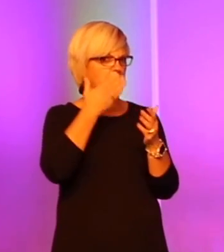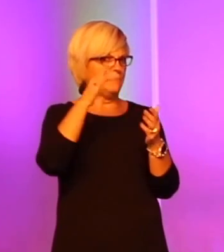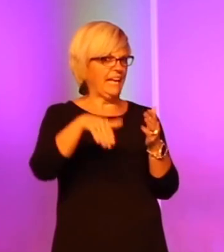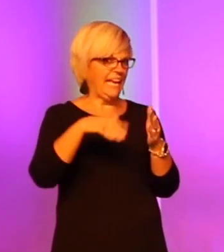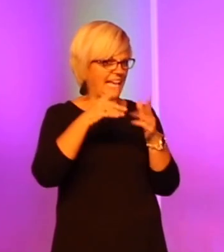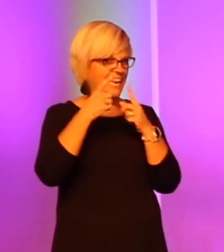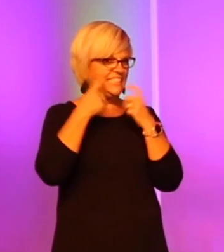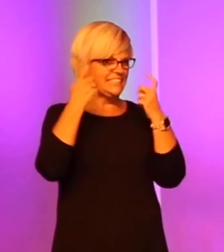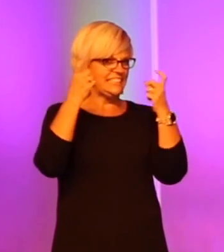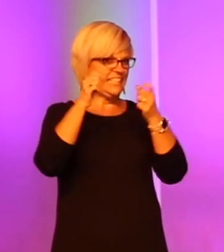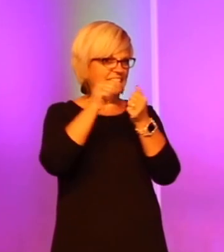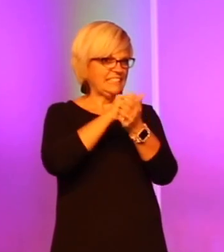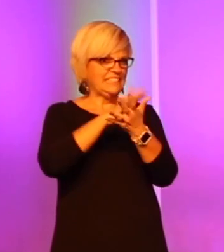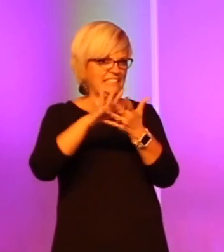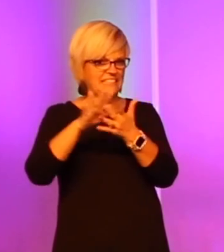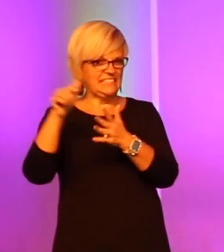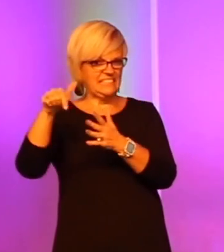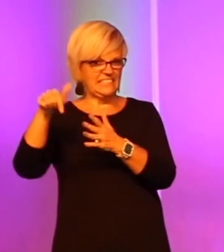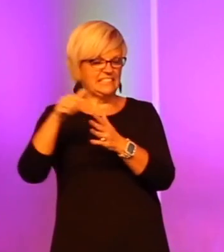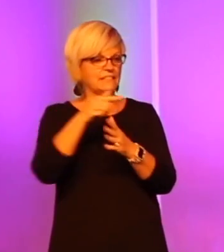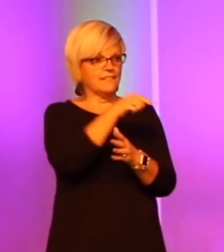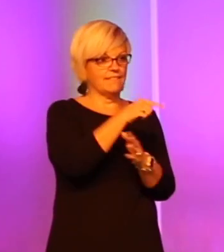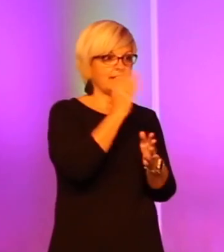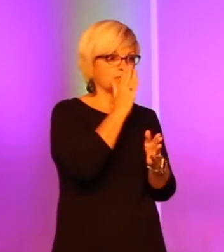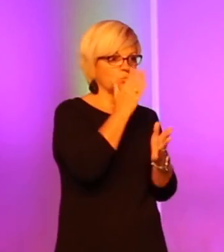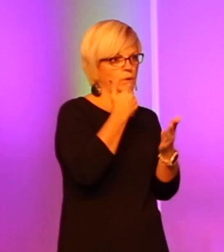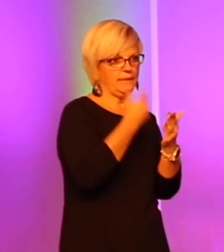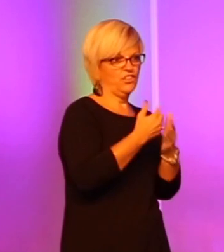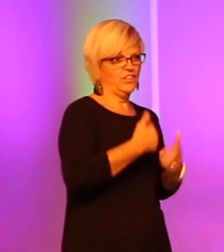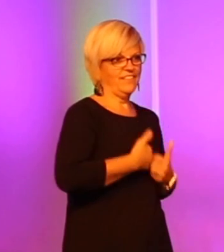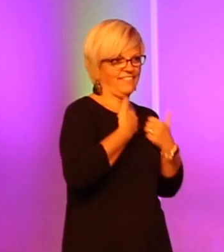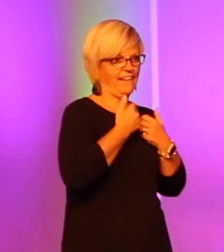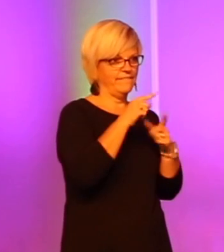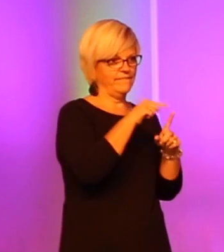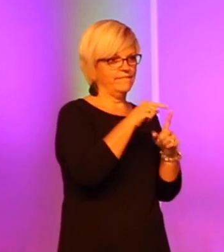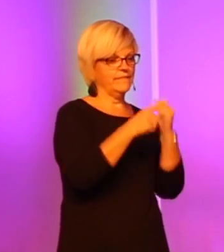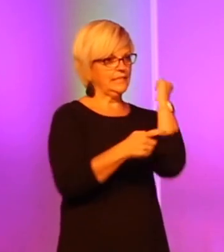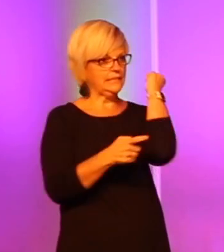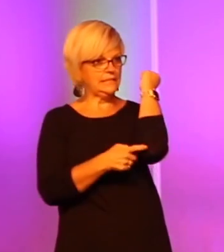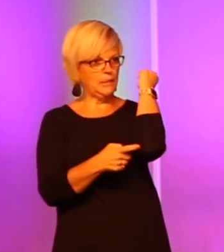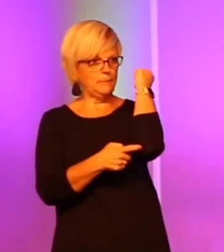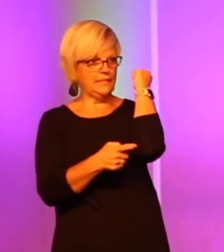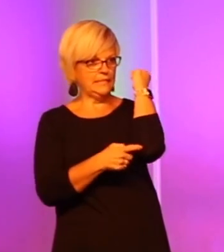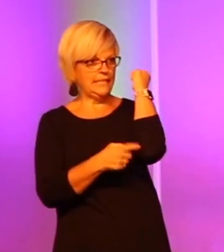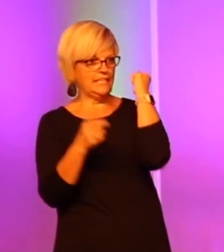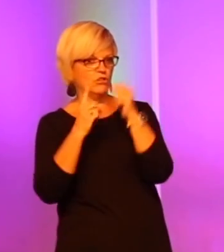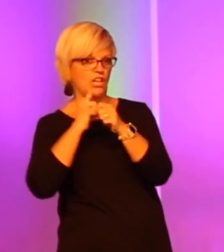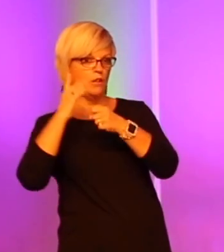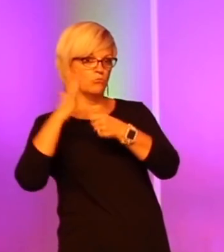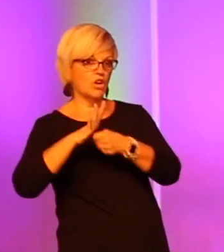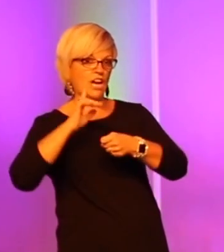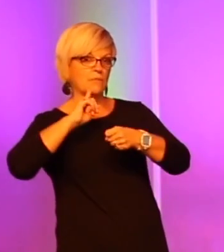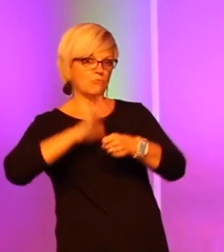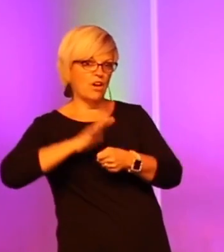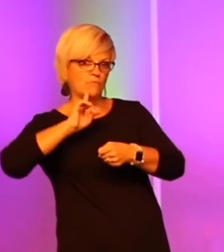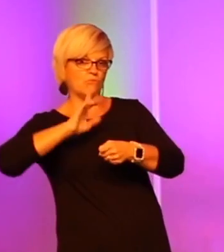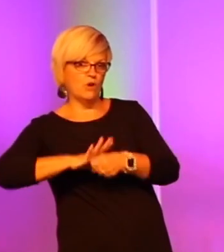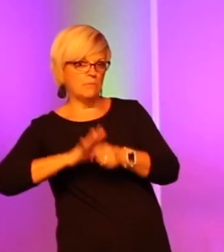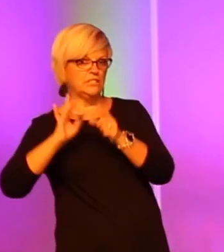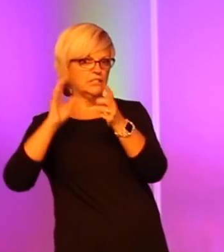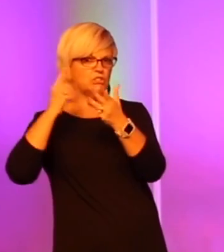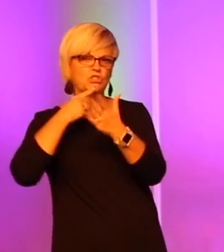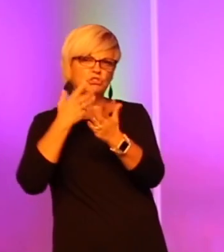this is going to lead to life. That's the option that we have. Temptation always overpromises and